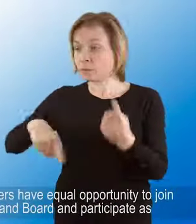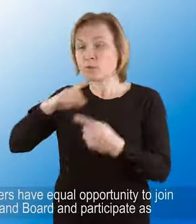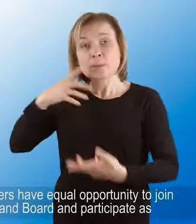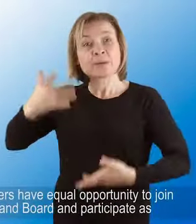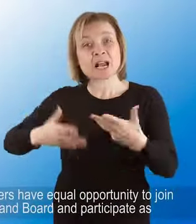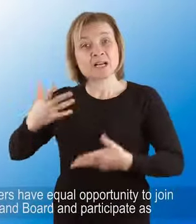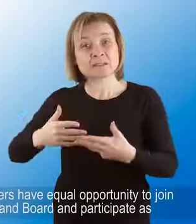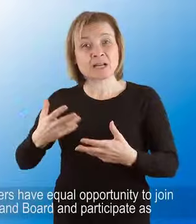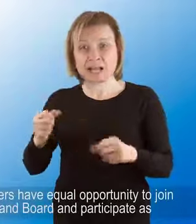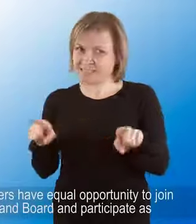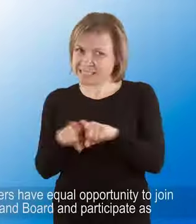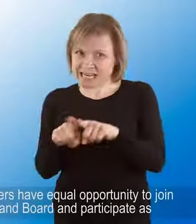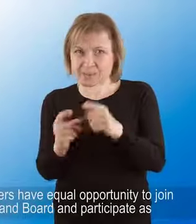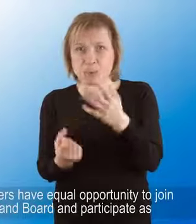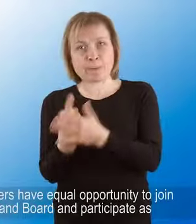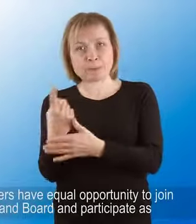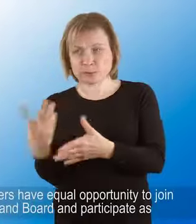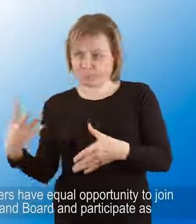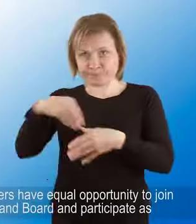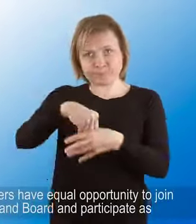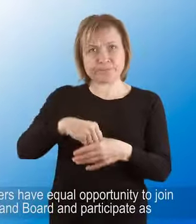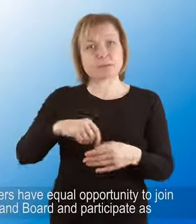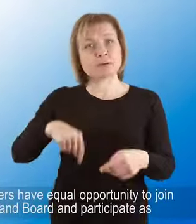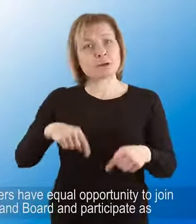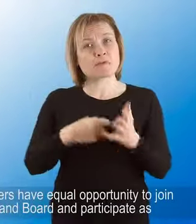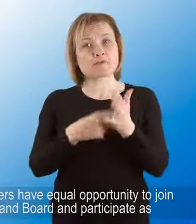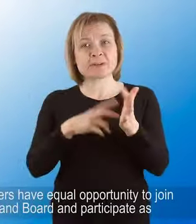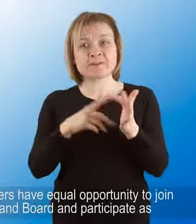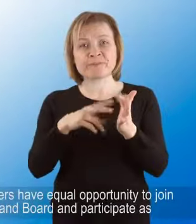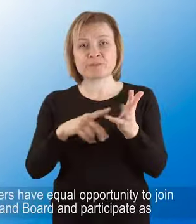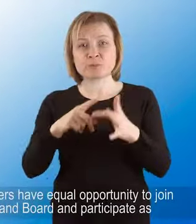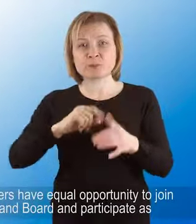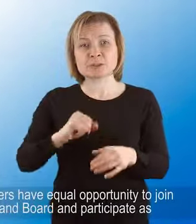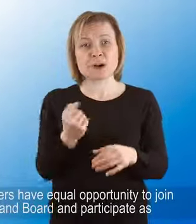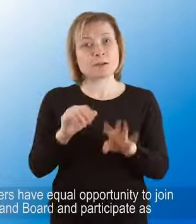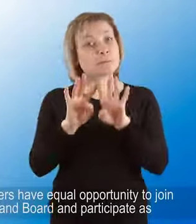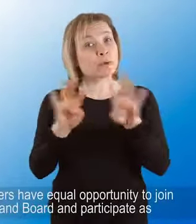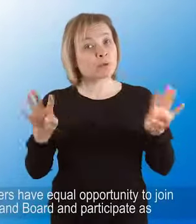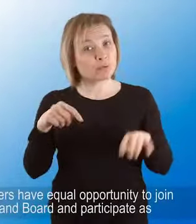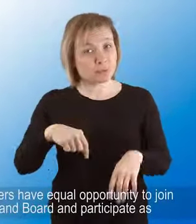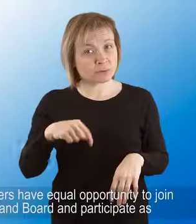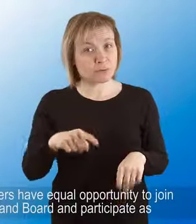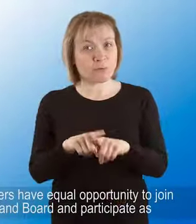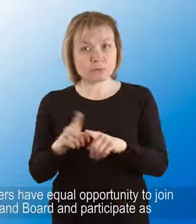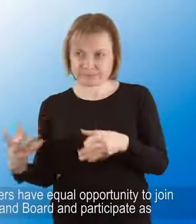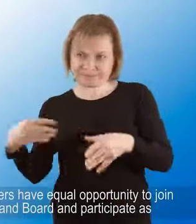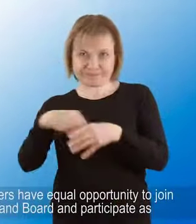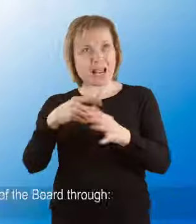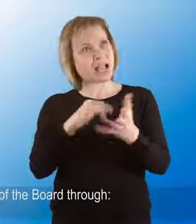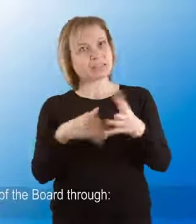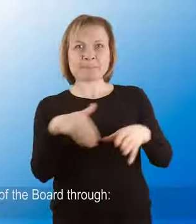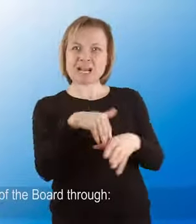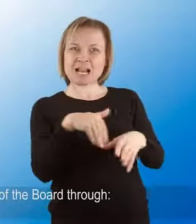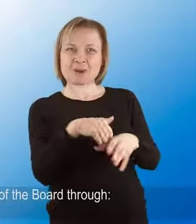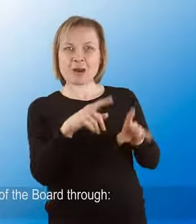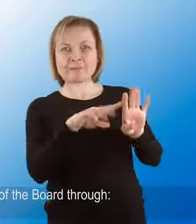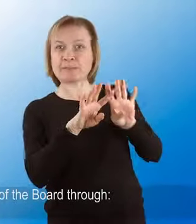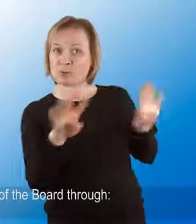ensure that BSL users have equal opportunity to join the Revenue Scotland Board and participate as members of the